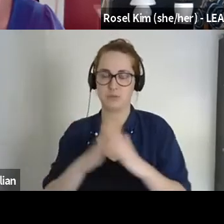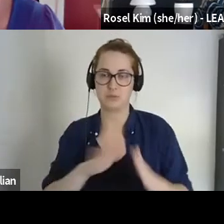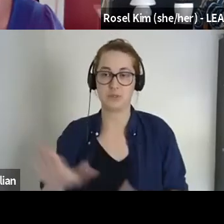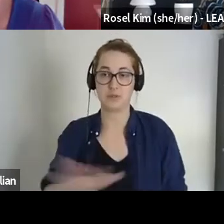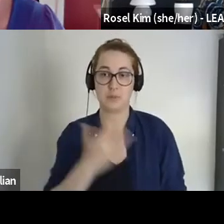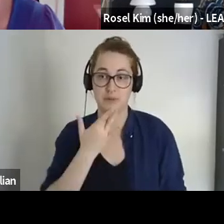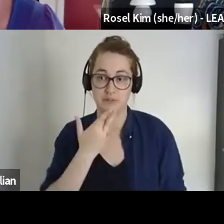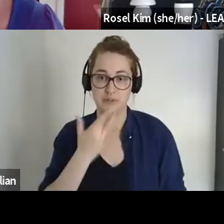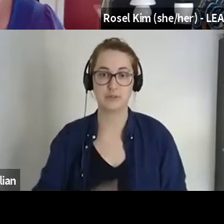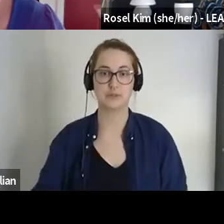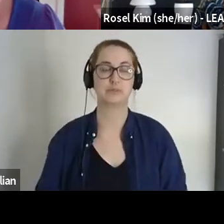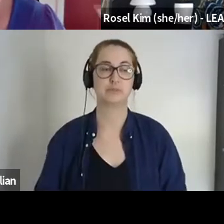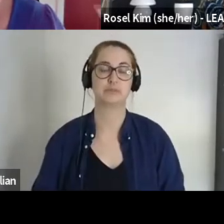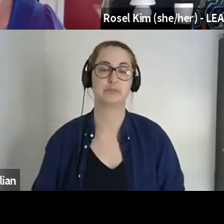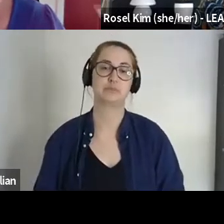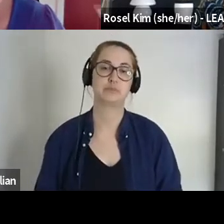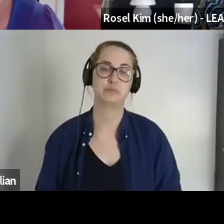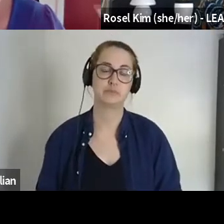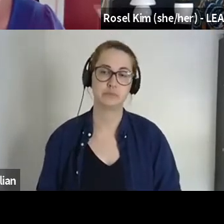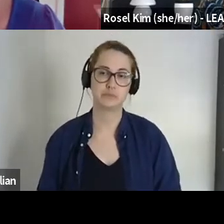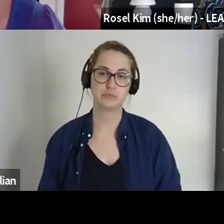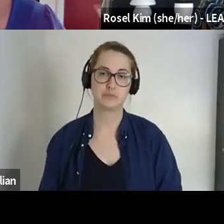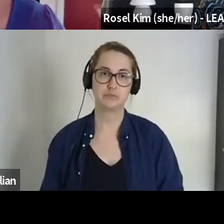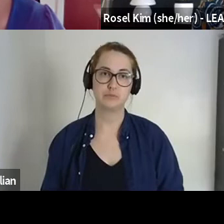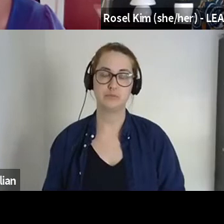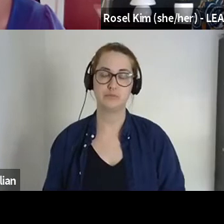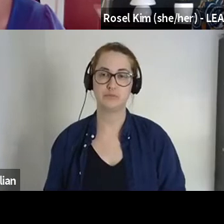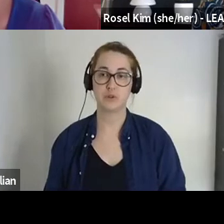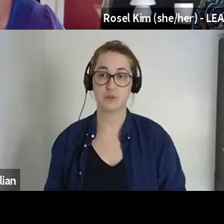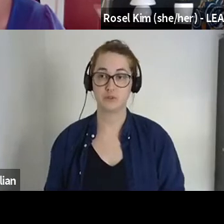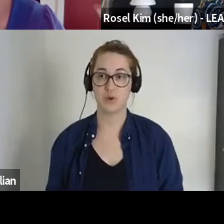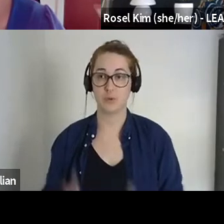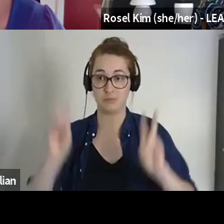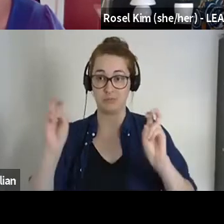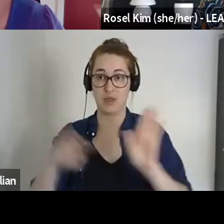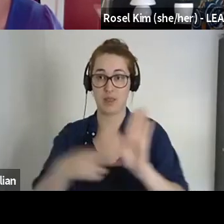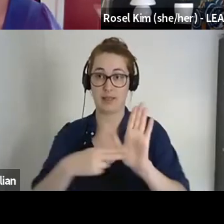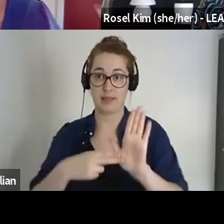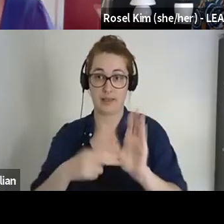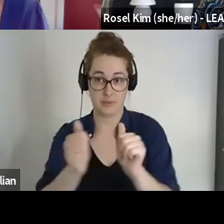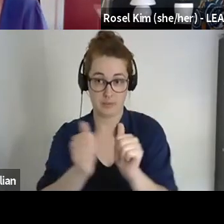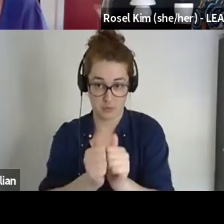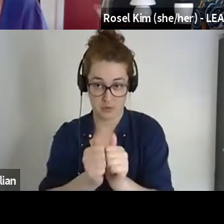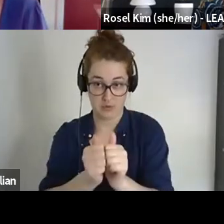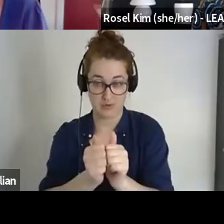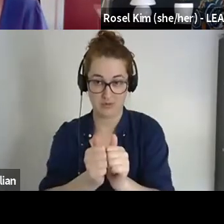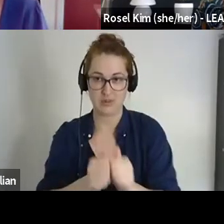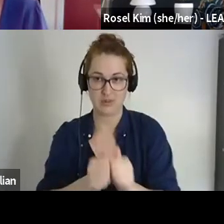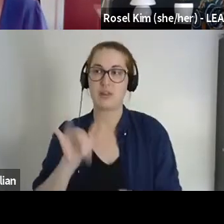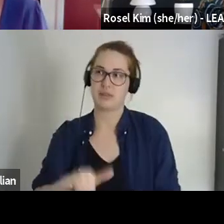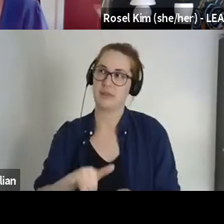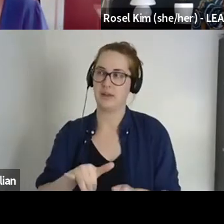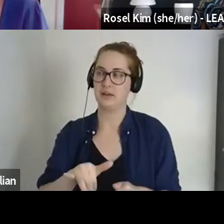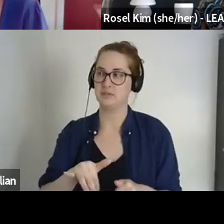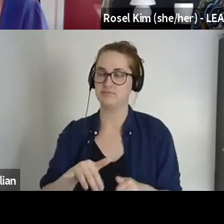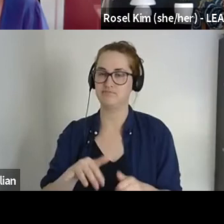them. And I think the labeled with also really speaks to the social model of disability,